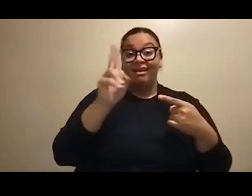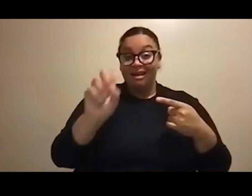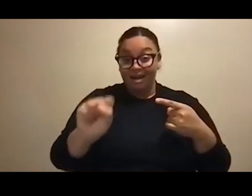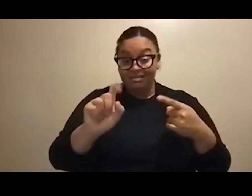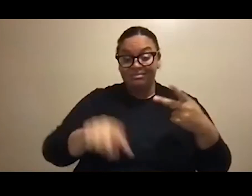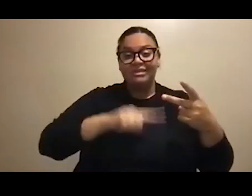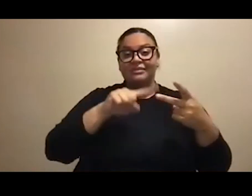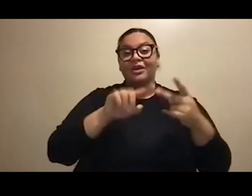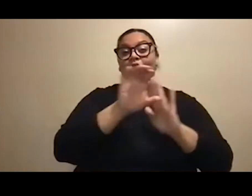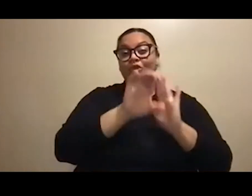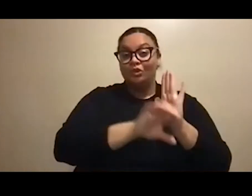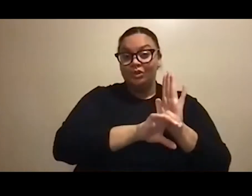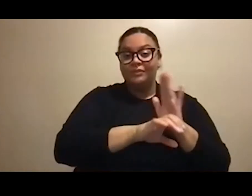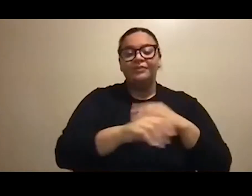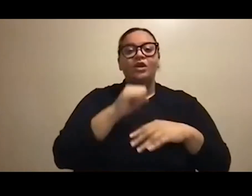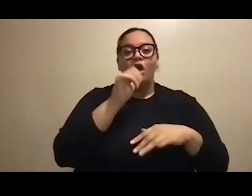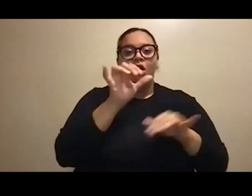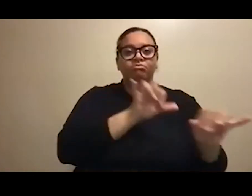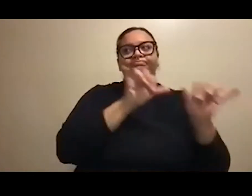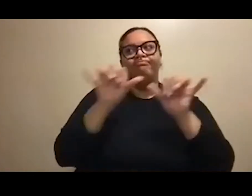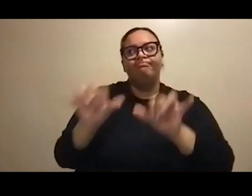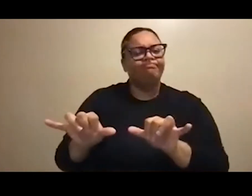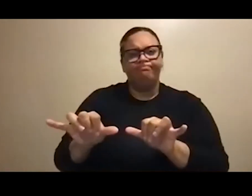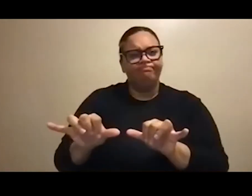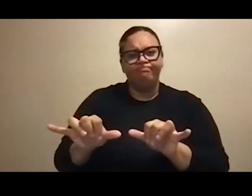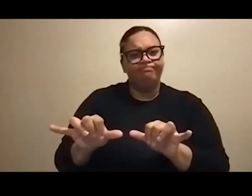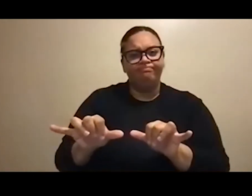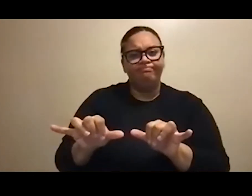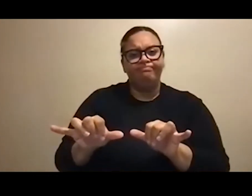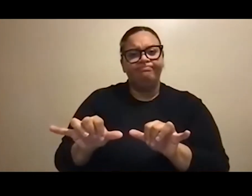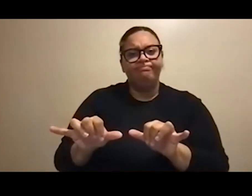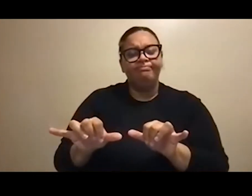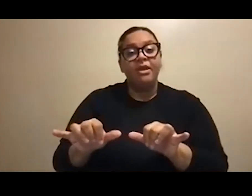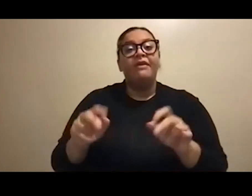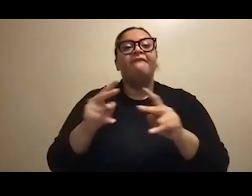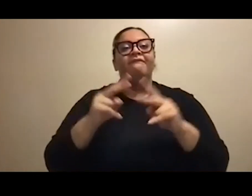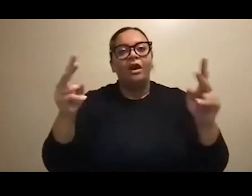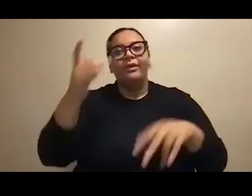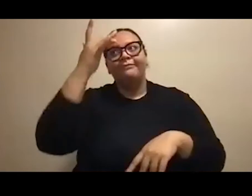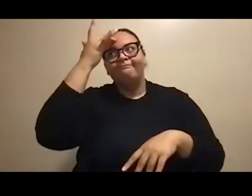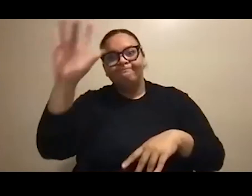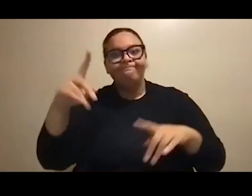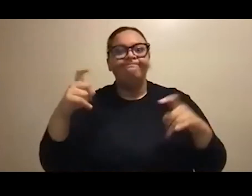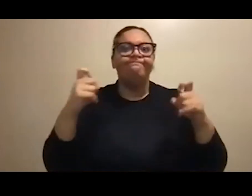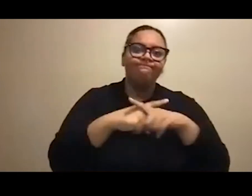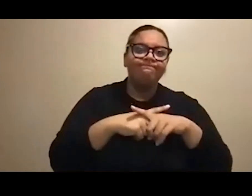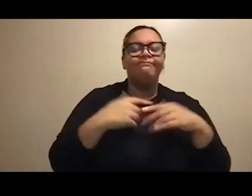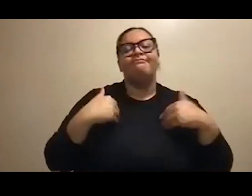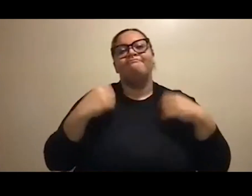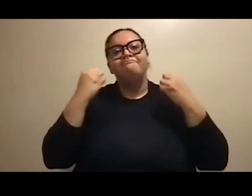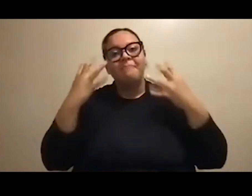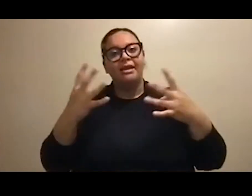not monolithic. They, in fact, are subtle, sophisticated, and involve many different elements. And